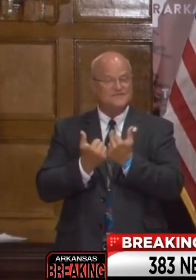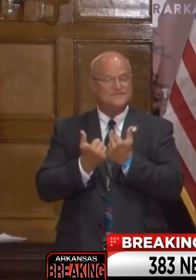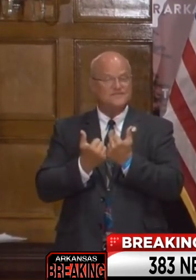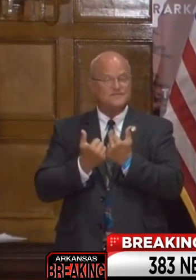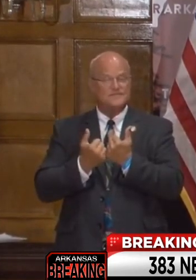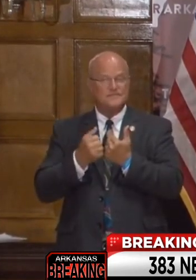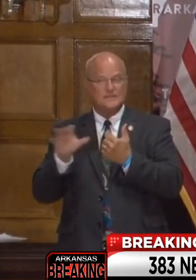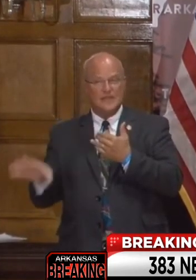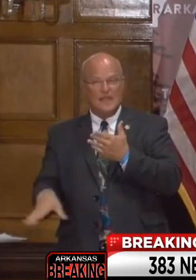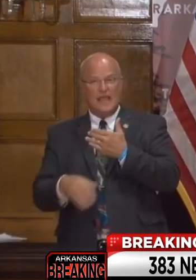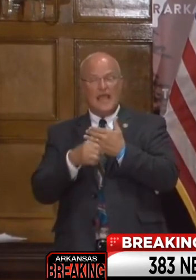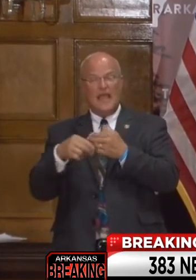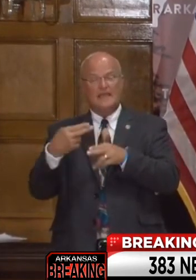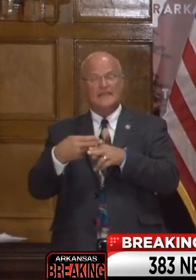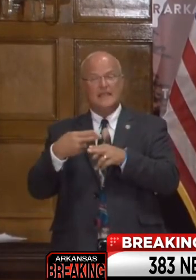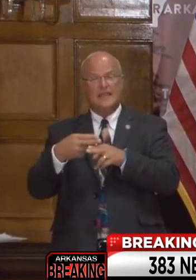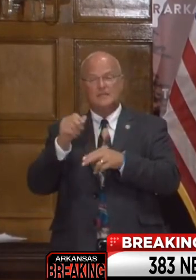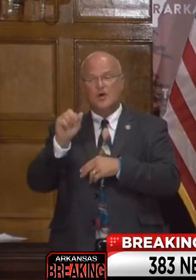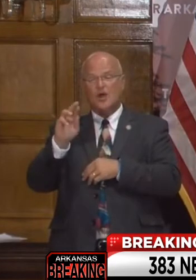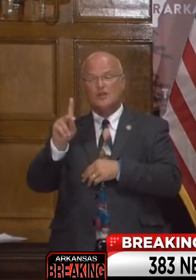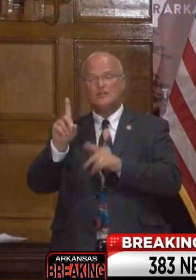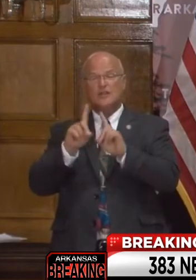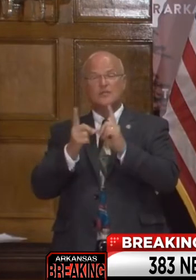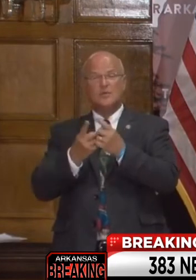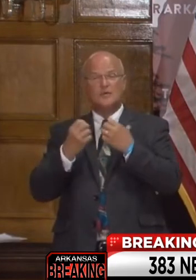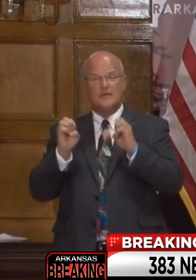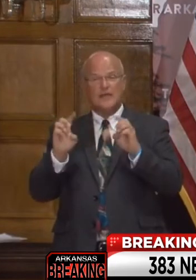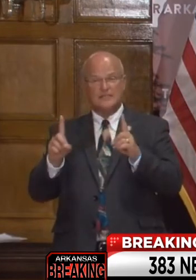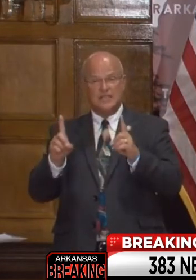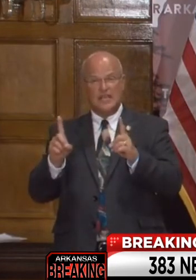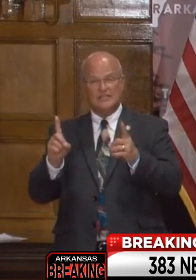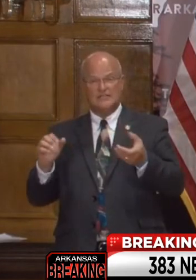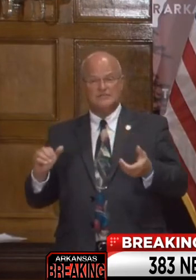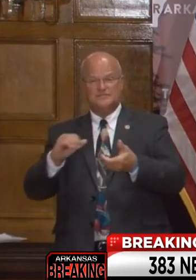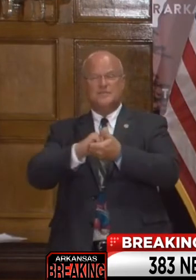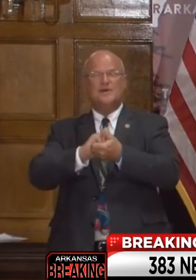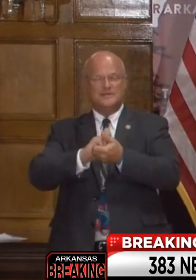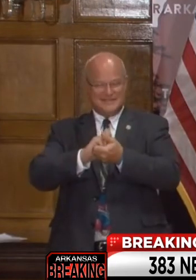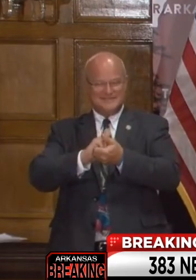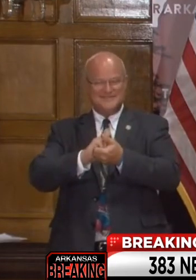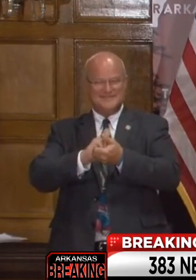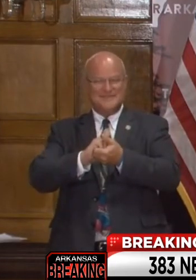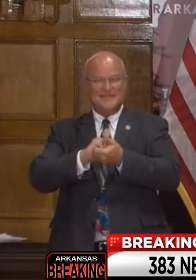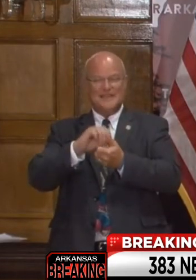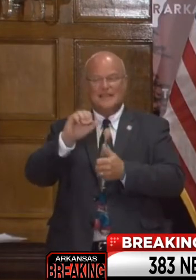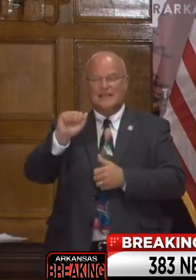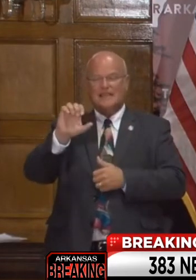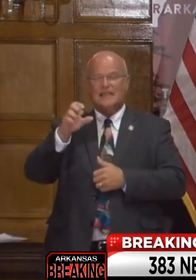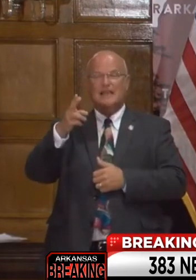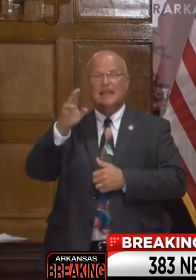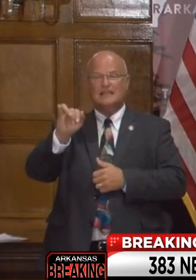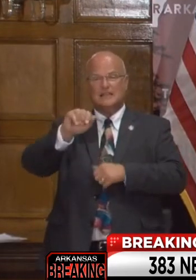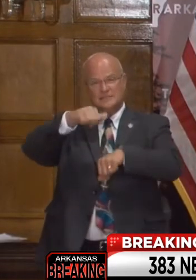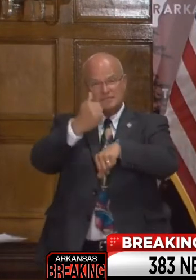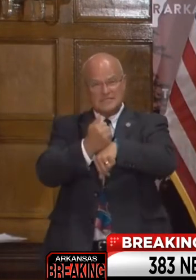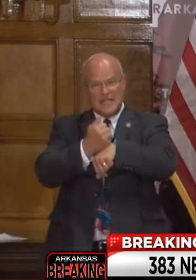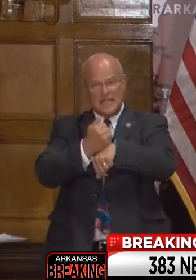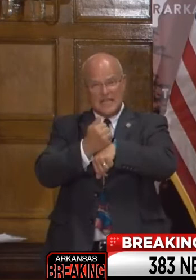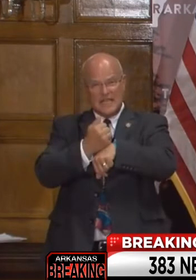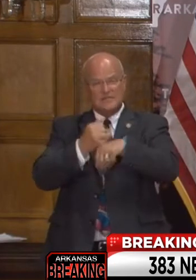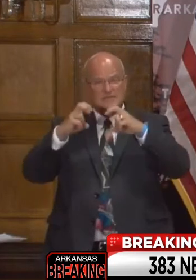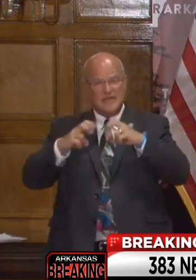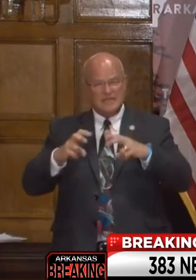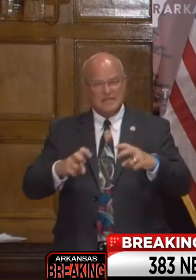to add the name of the Arkansas Department of Education as part of that partnership. The ACI has established analytic